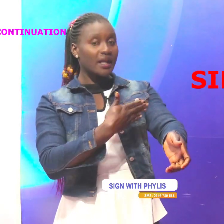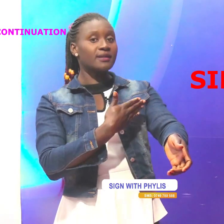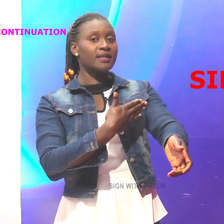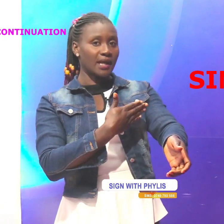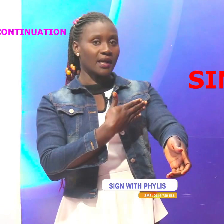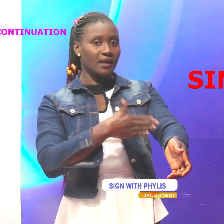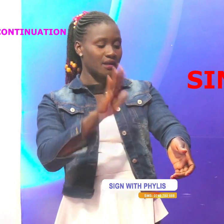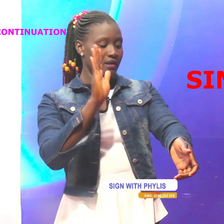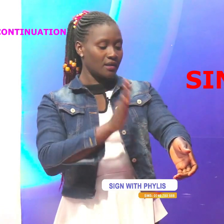Sing.